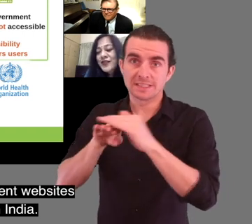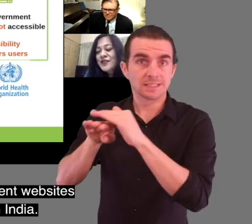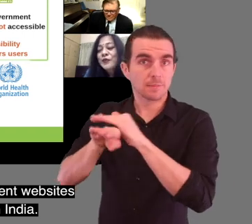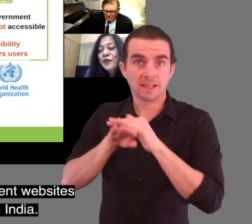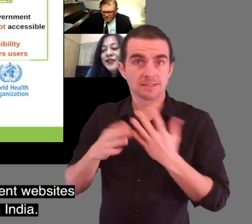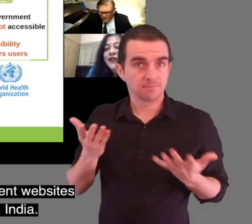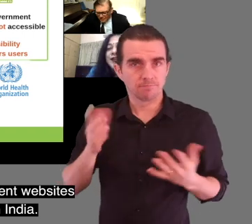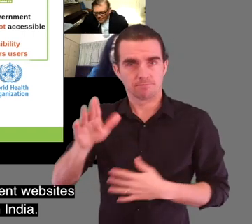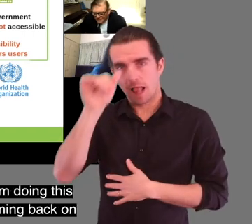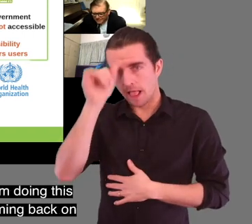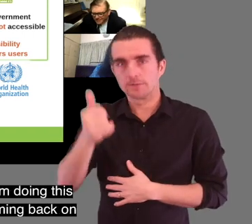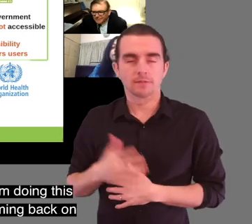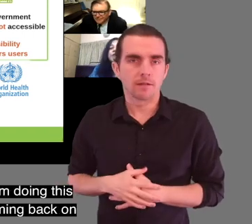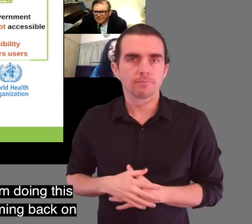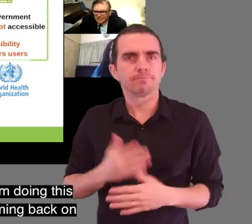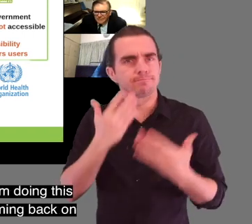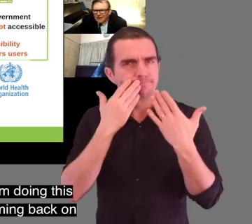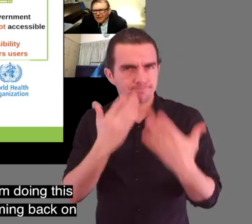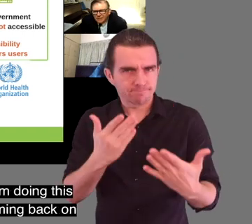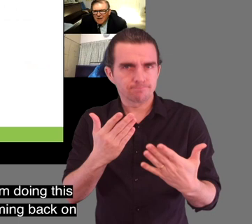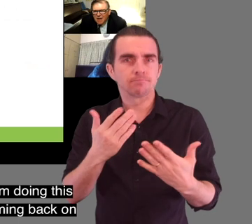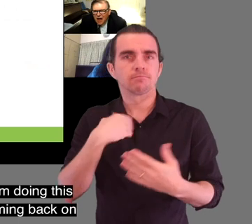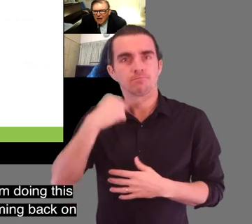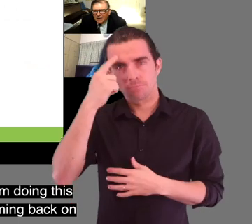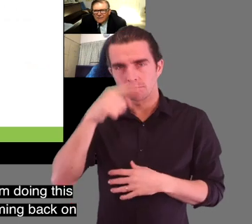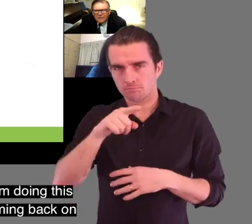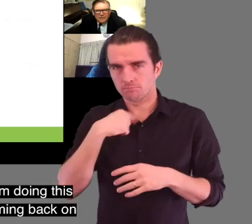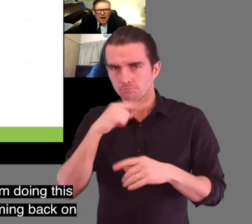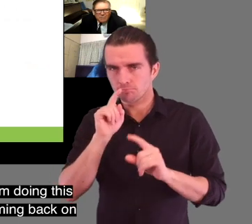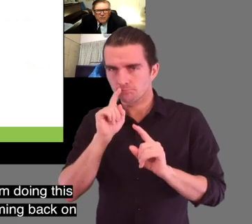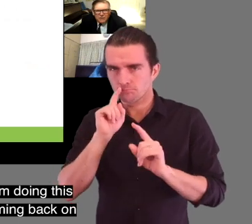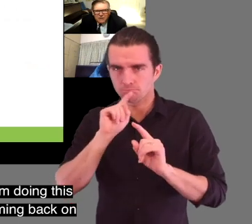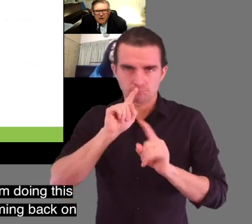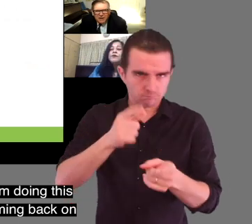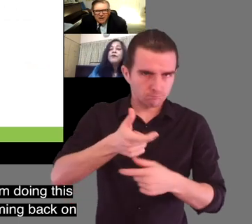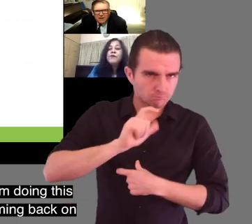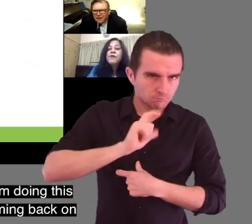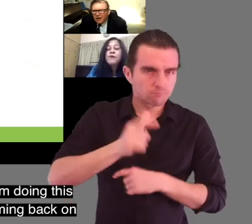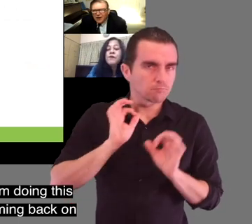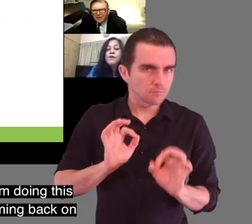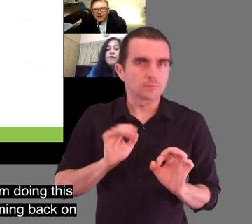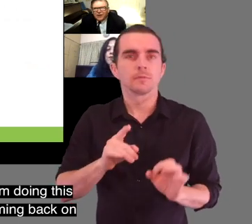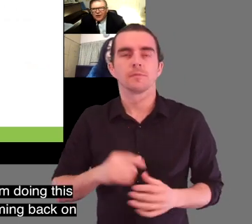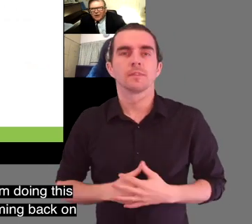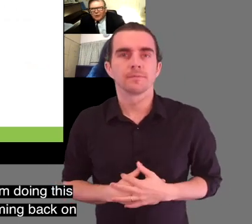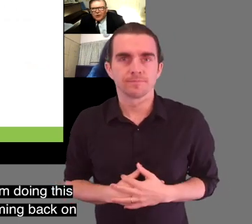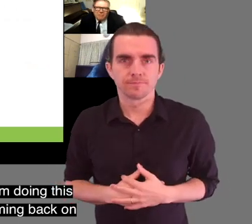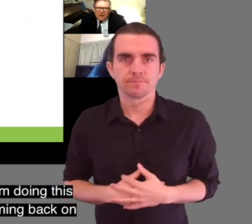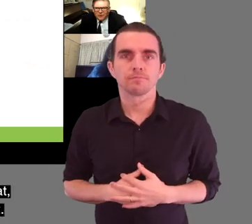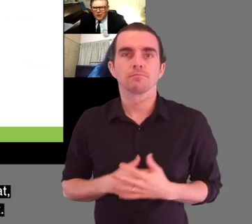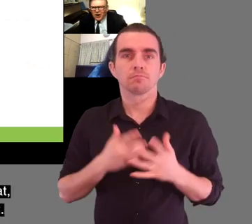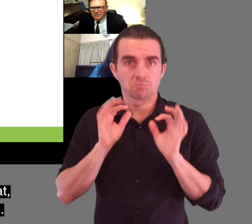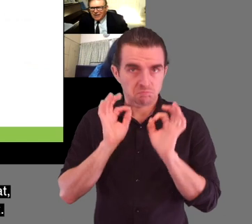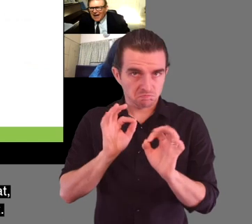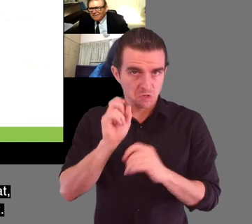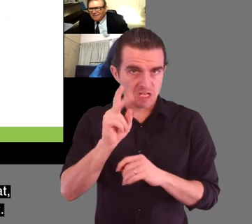not accessible in India. Thank you. Next. I'm doing this one, and then I think you're coming back on the